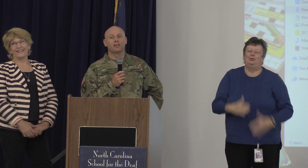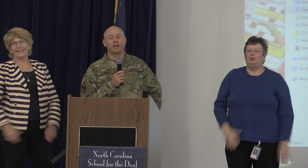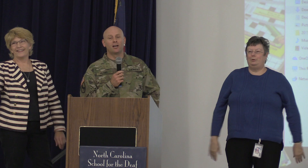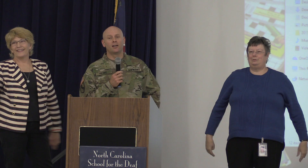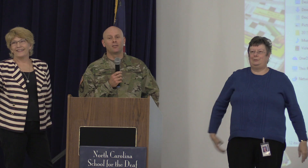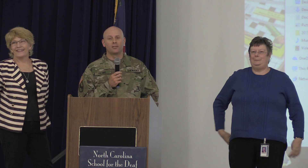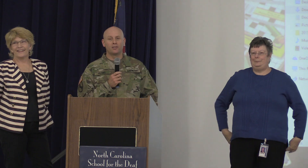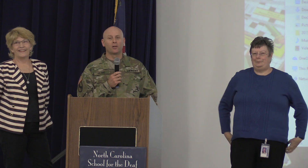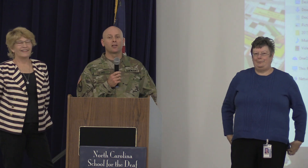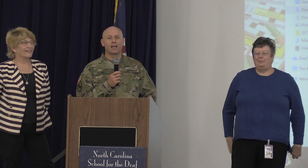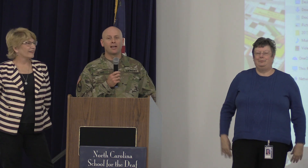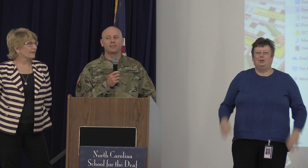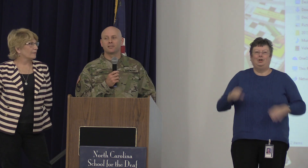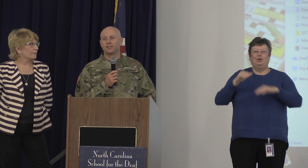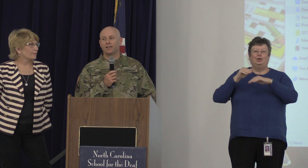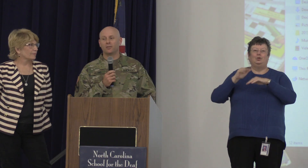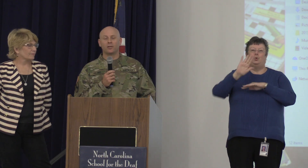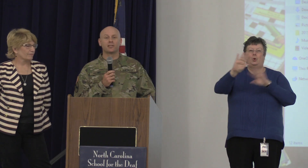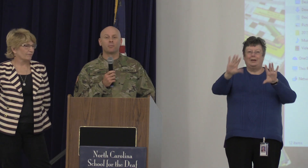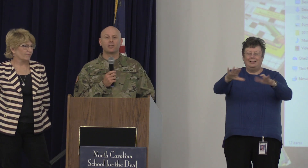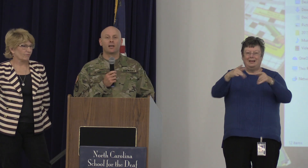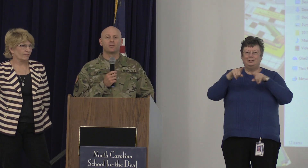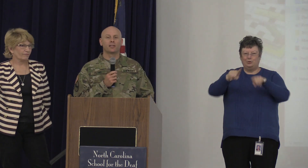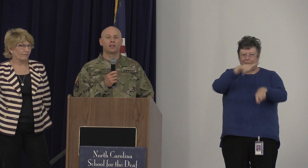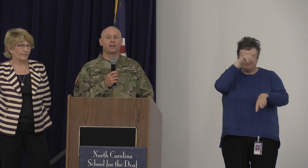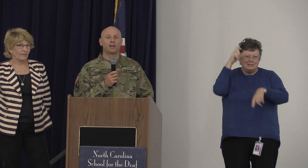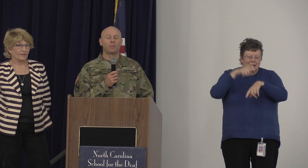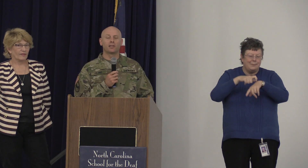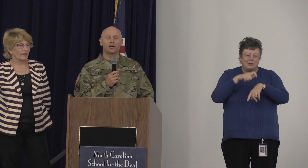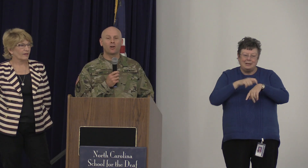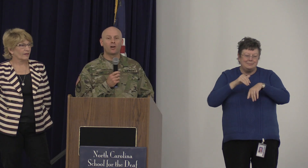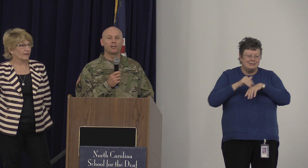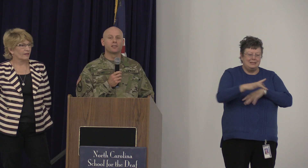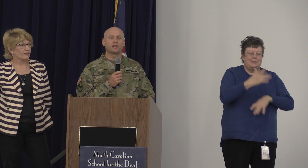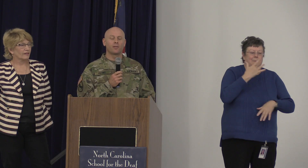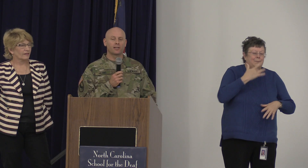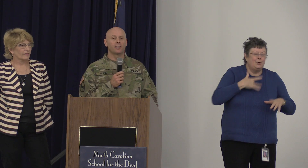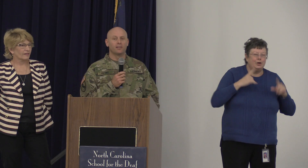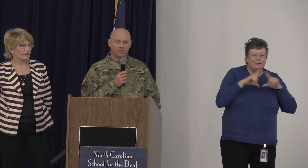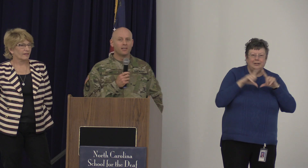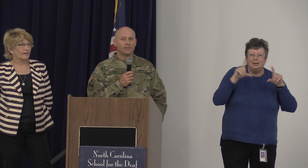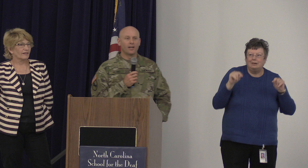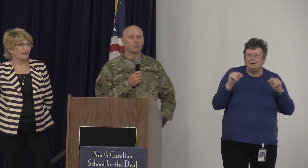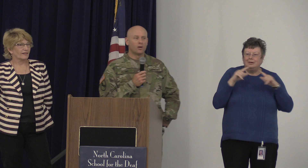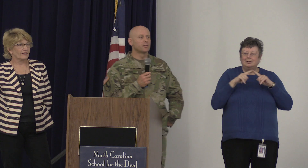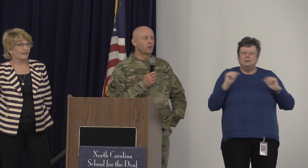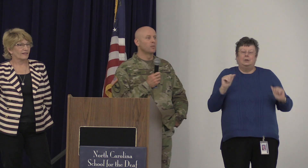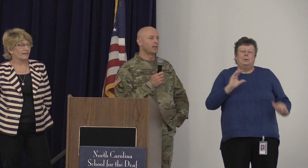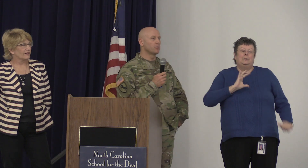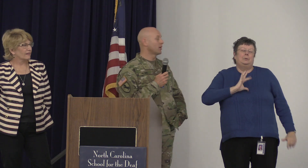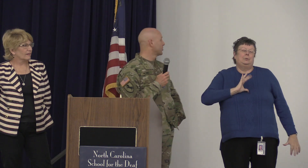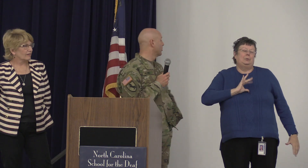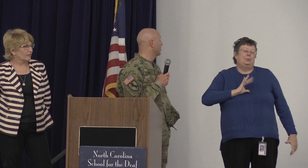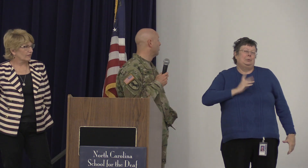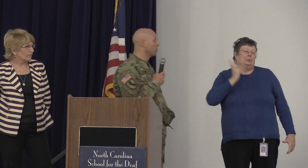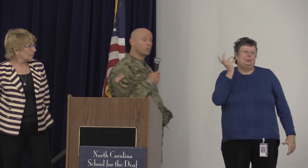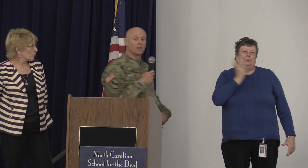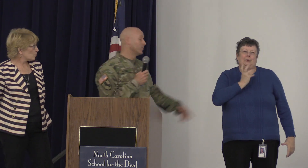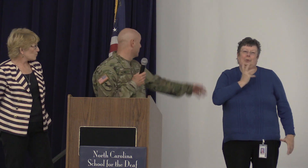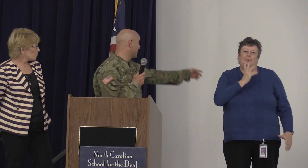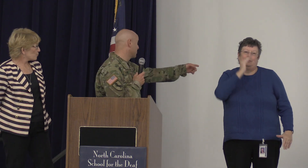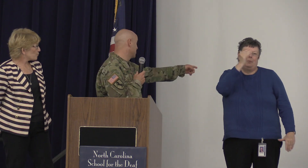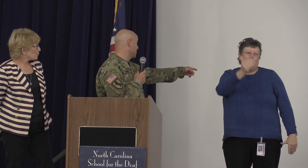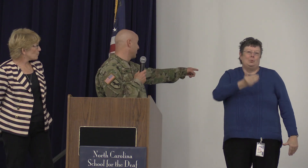sent me your classes that during the summertime send birthday cards and stuff like that. That was also